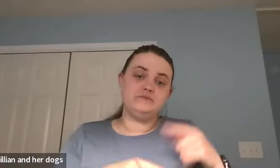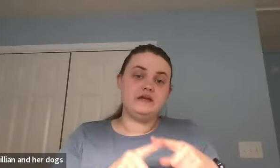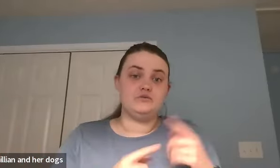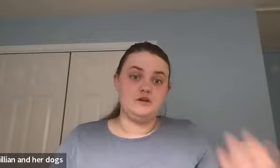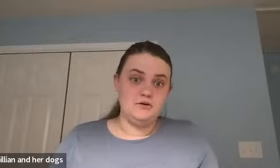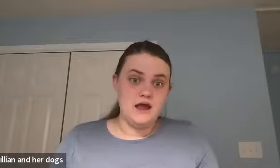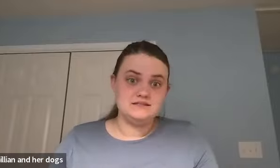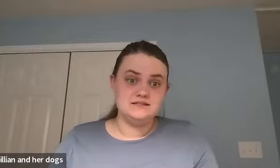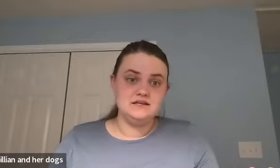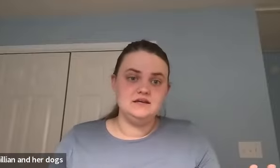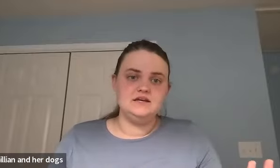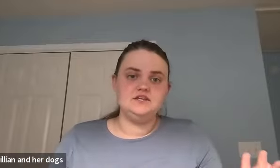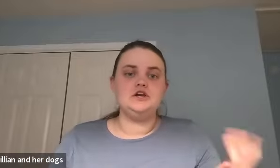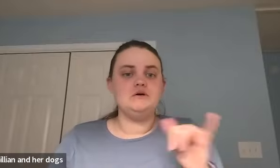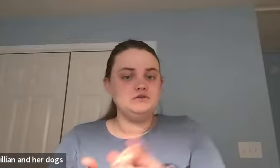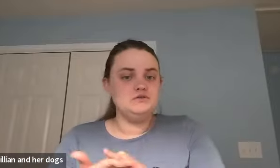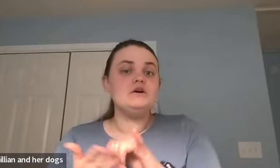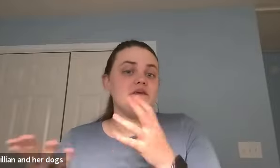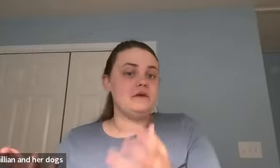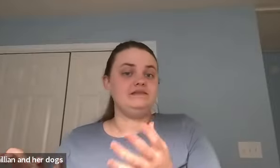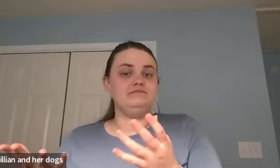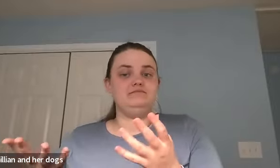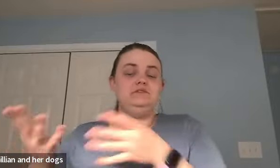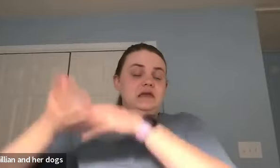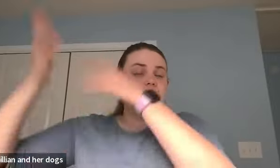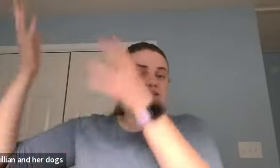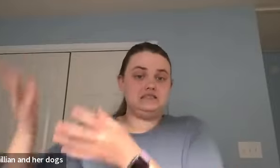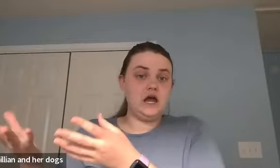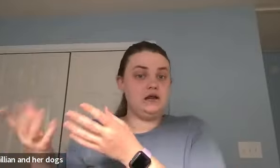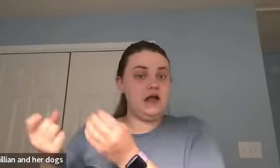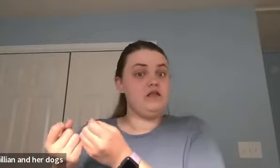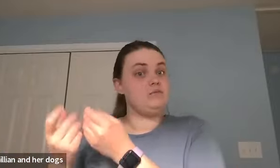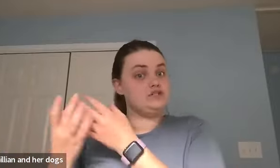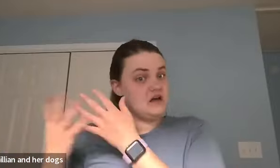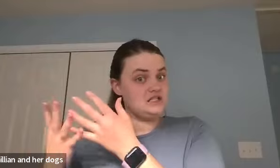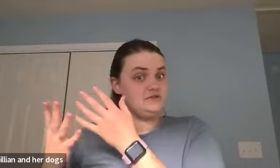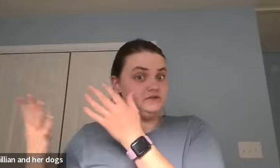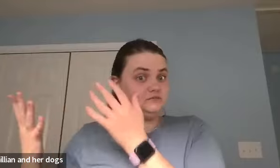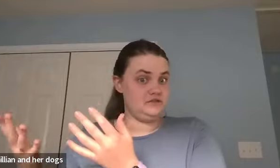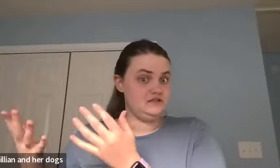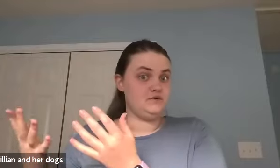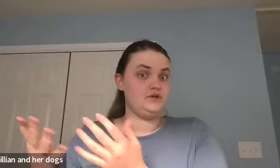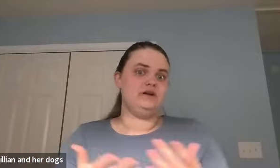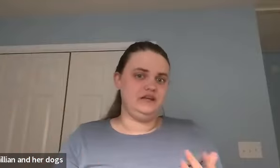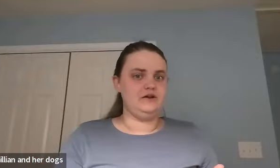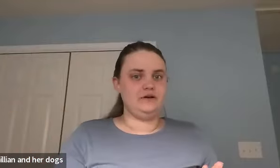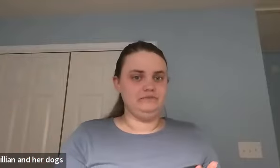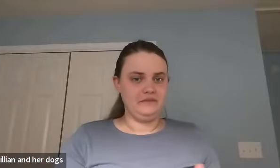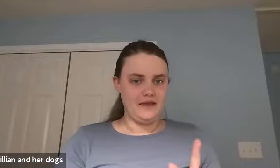depends on where you're at. You know, in New York, they might have a lot more signs for different precisive words, but here in